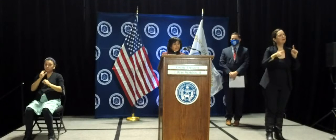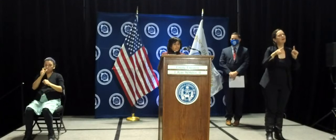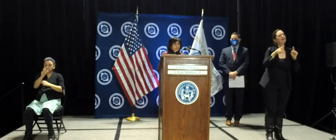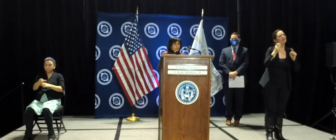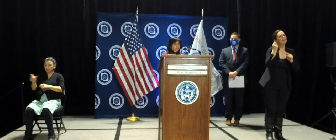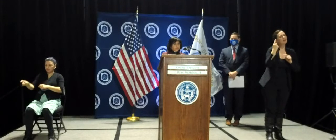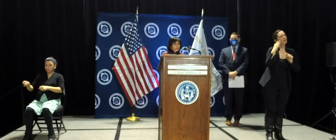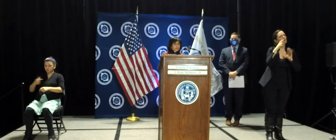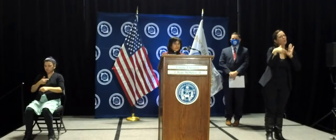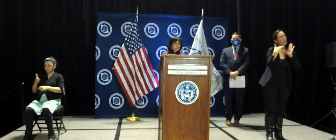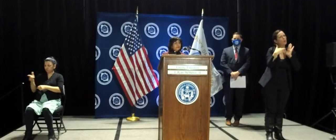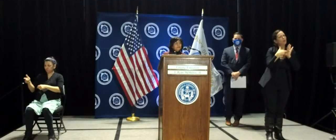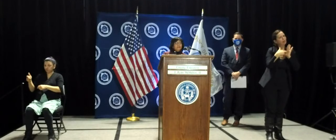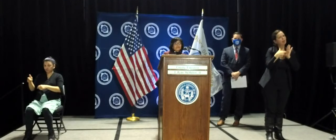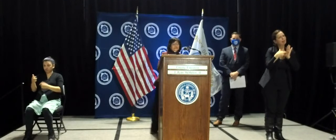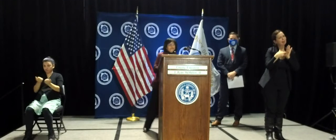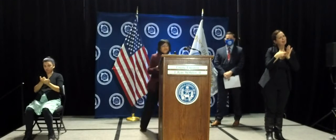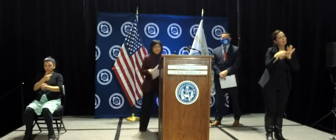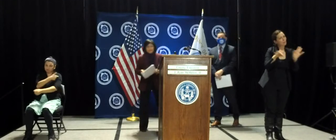a fantastic job. So.